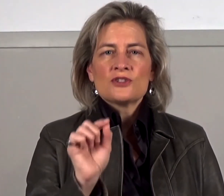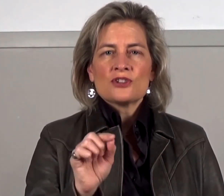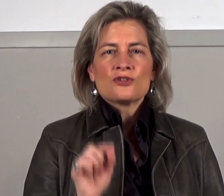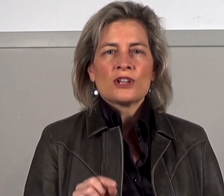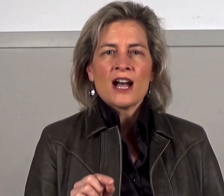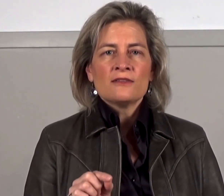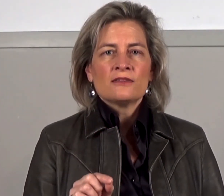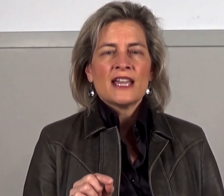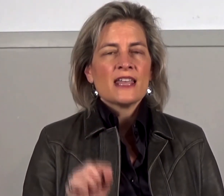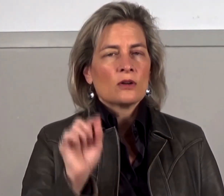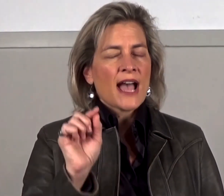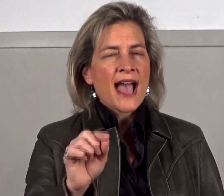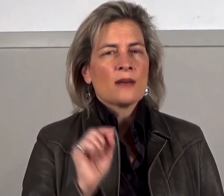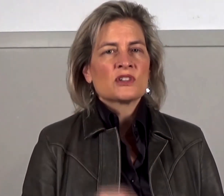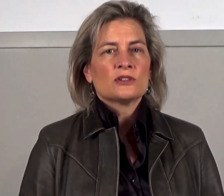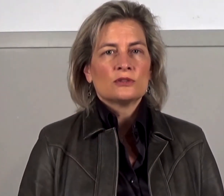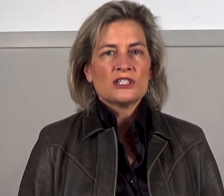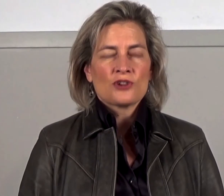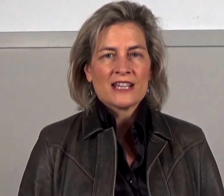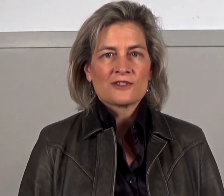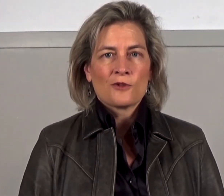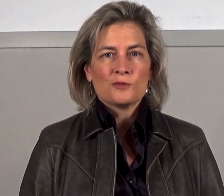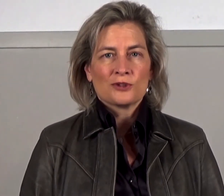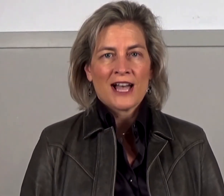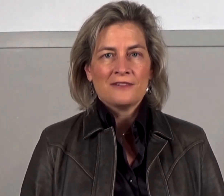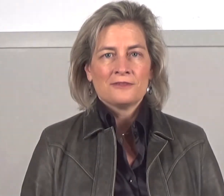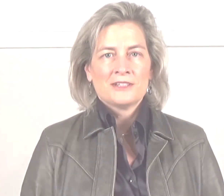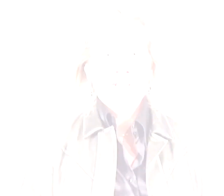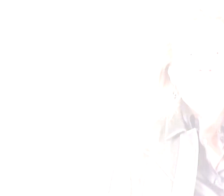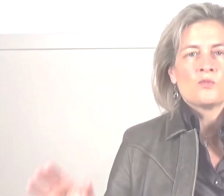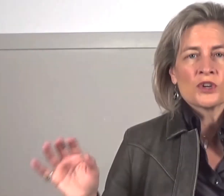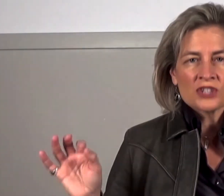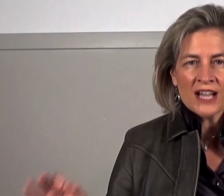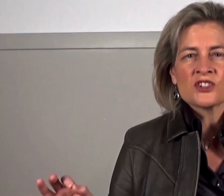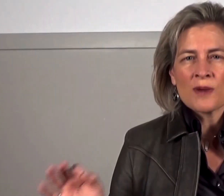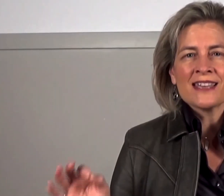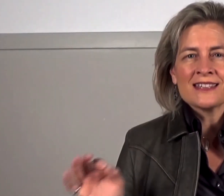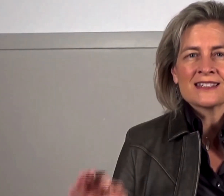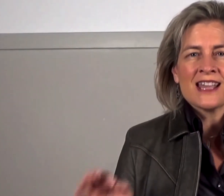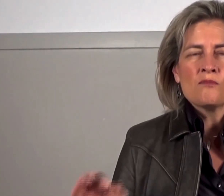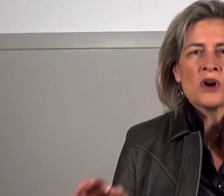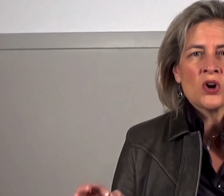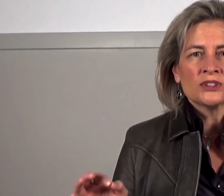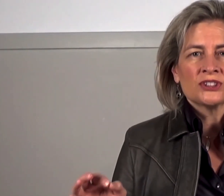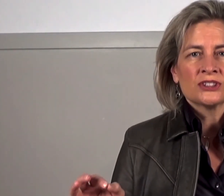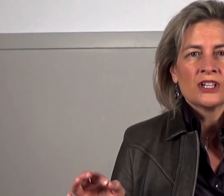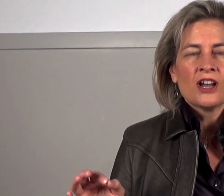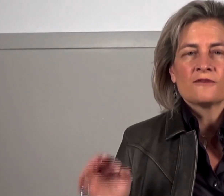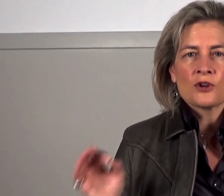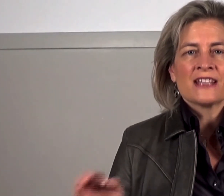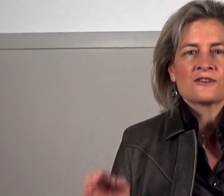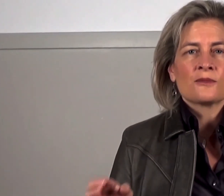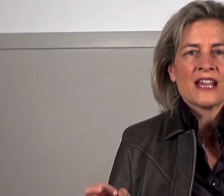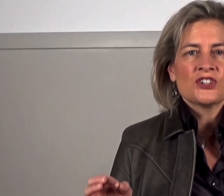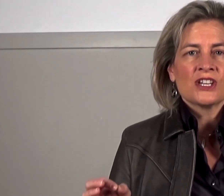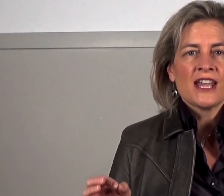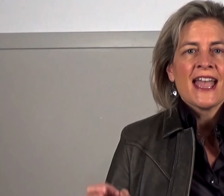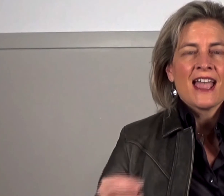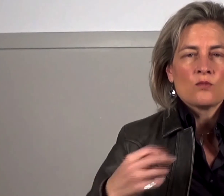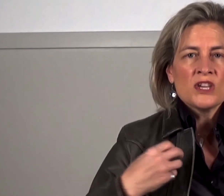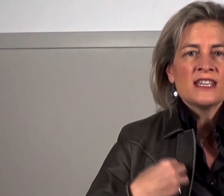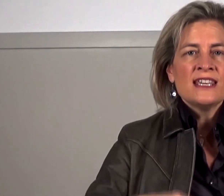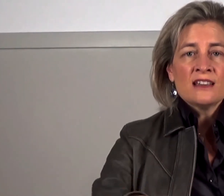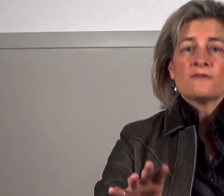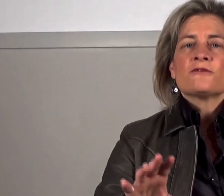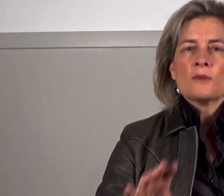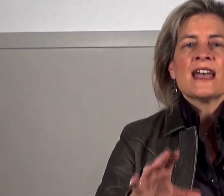it to use in your life, it'll absolutely transform your life. When we're touched by this impulse of transformation